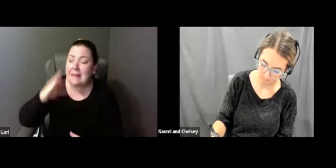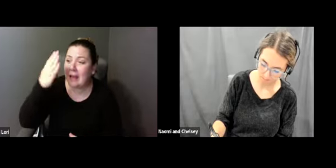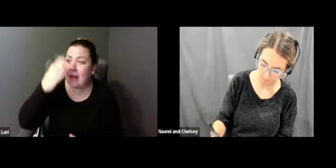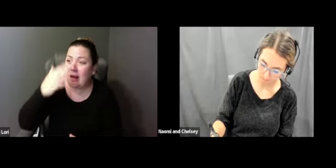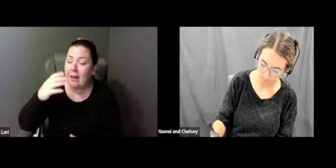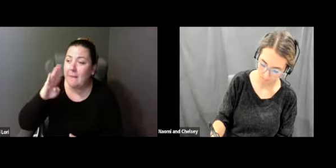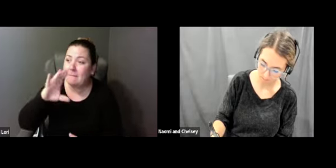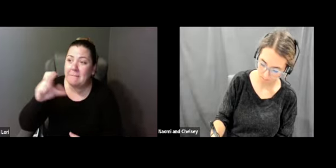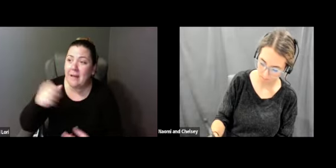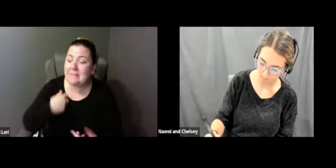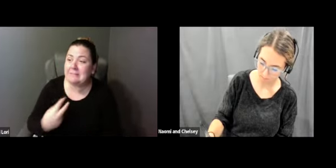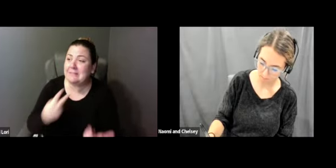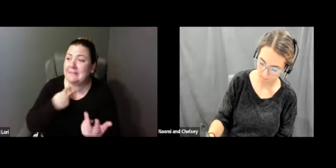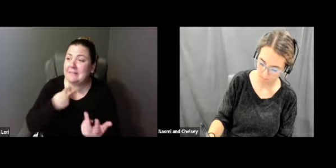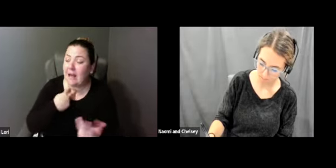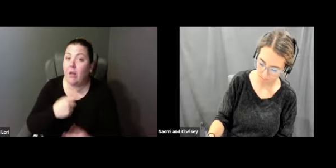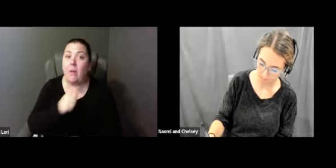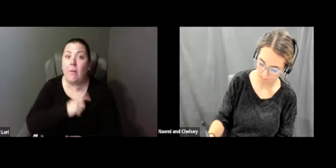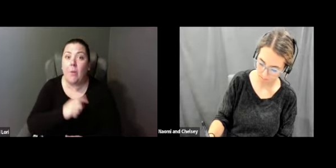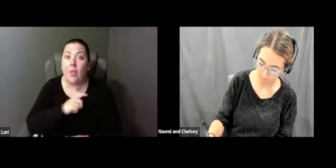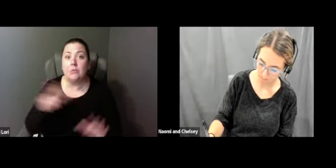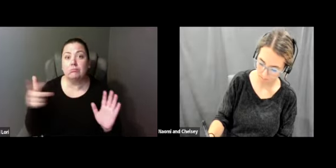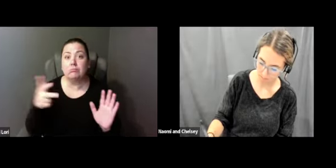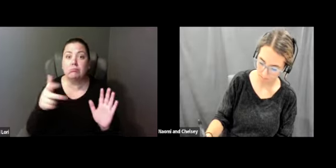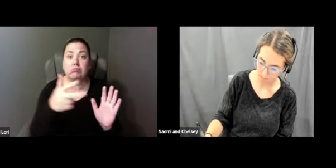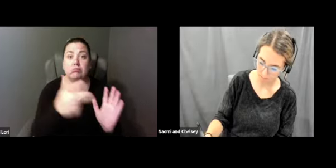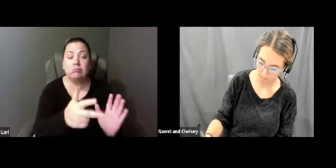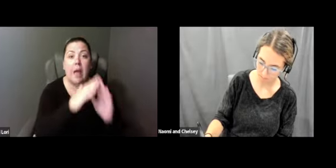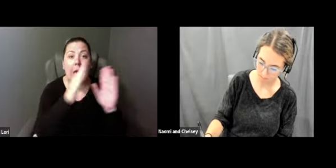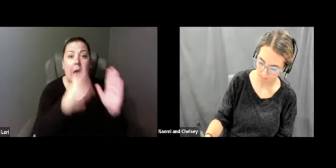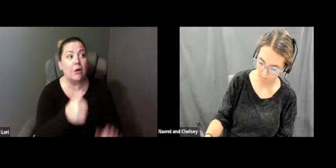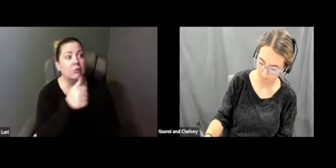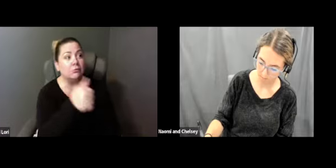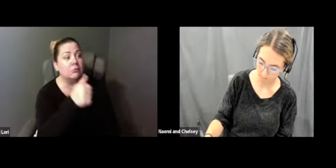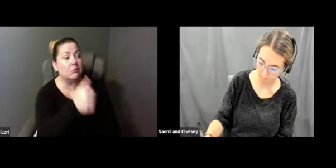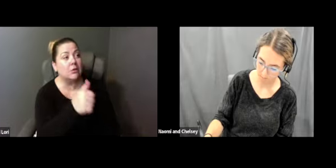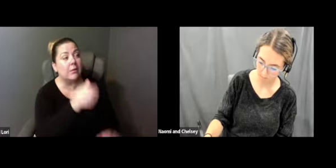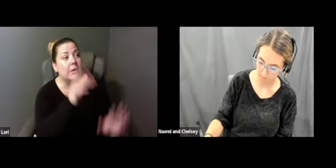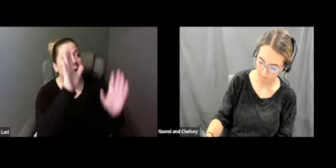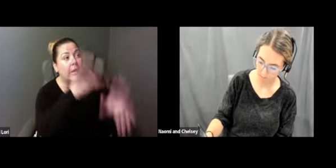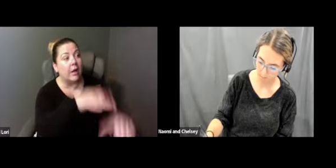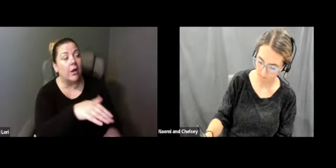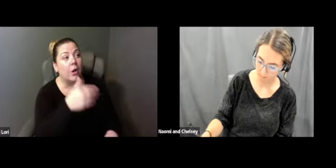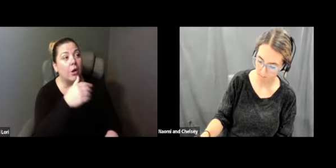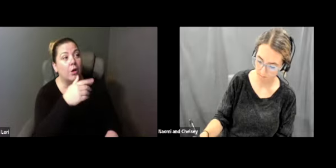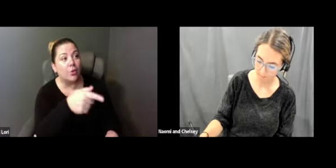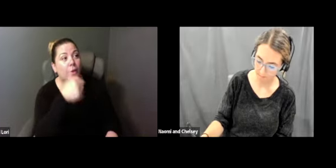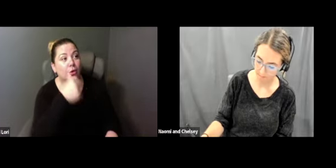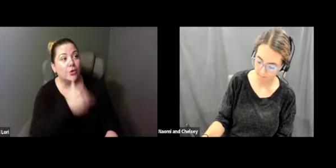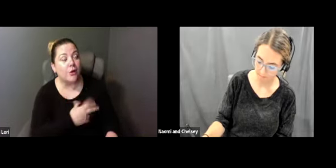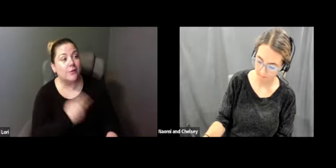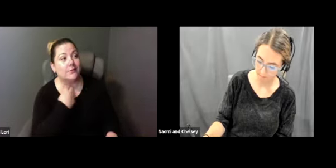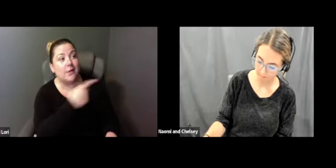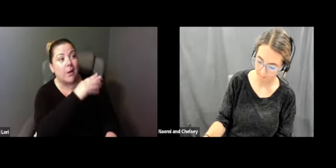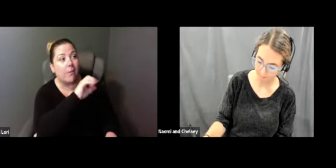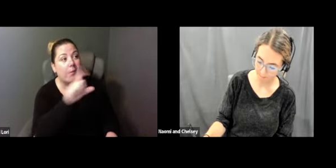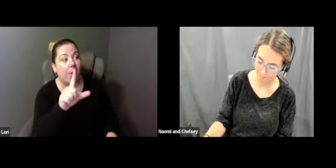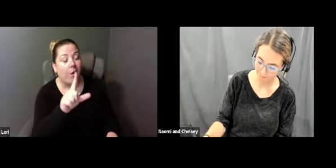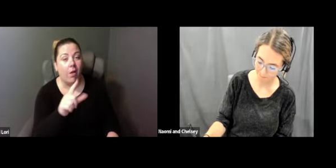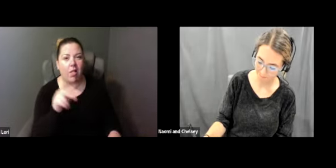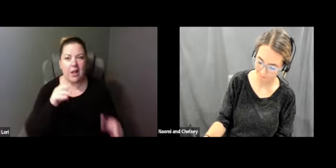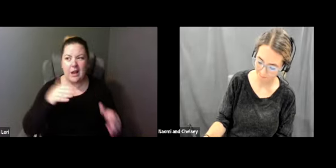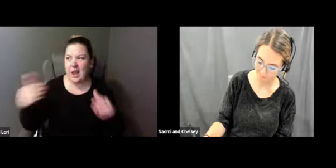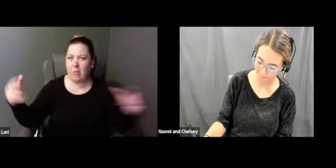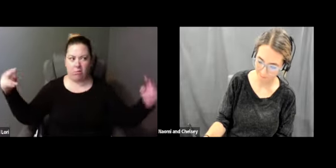house to tell my mom to come to the mall and pick me up because, I missed the bus. It caused the whole spectacle. The neighbors were talking about it for weeks. The